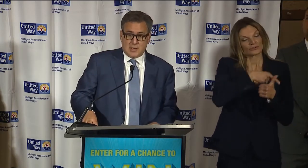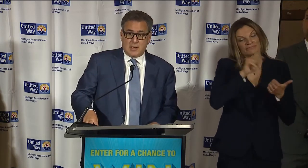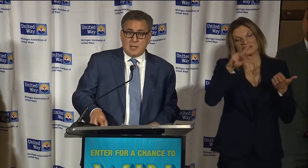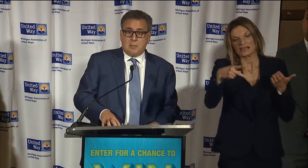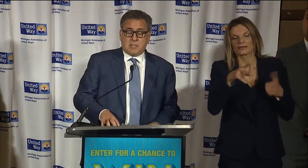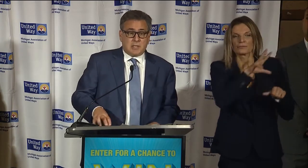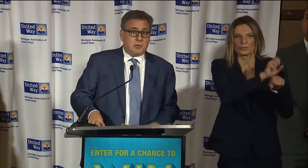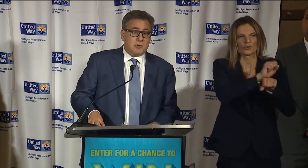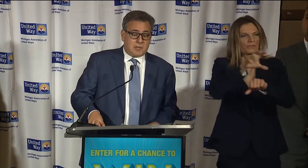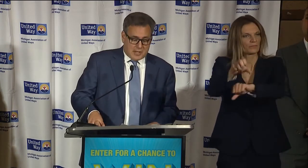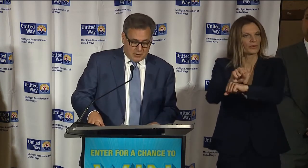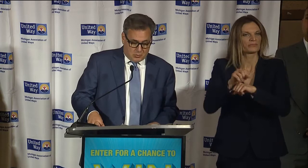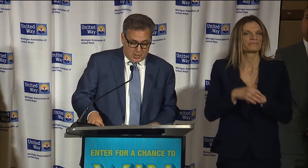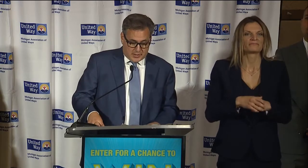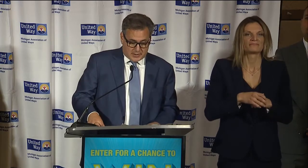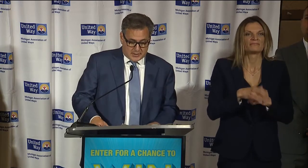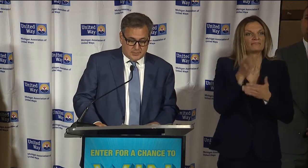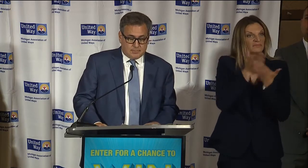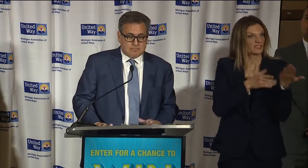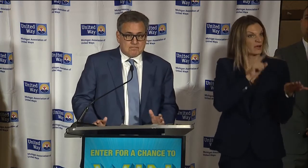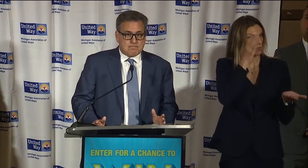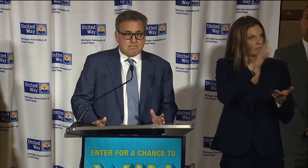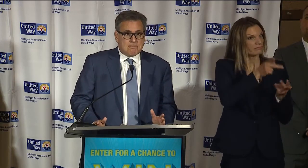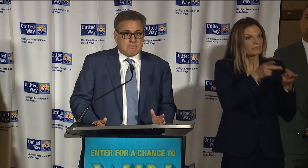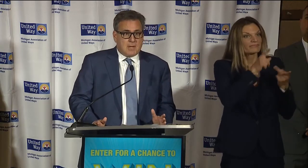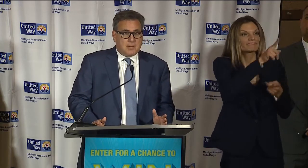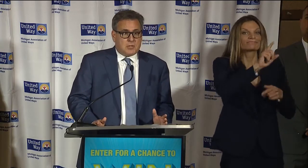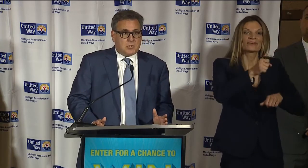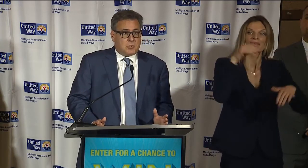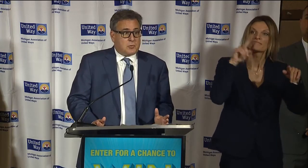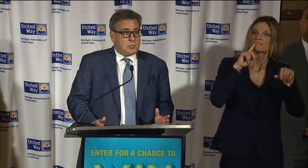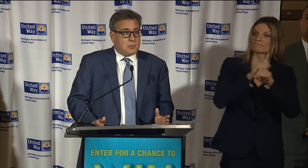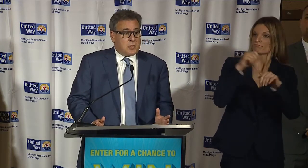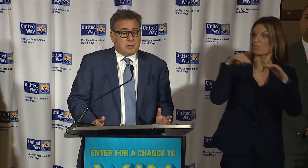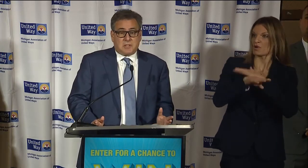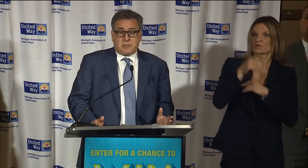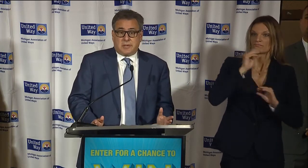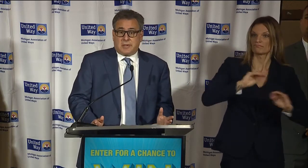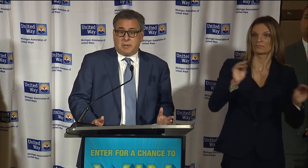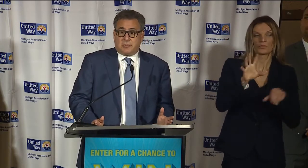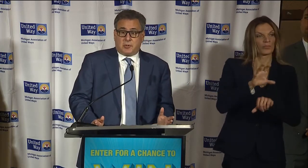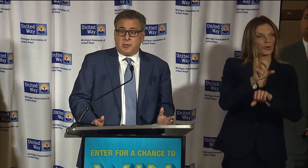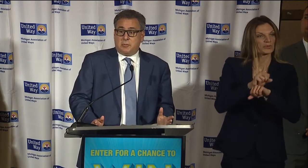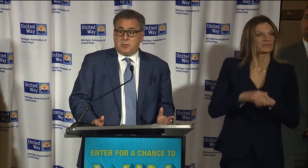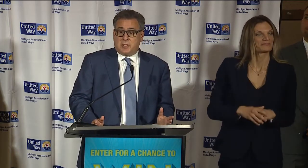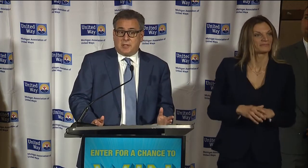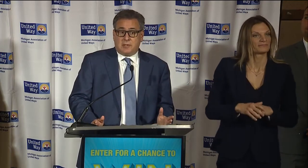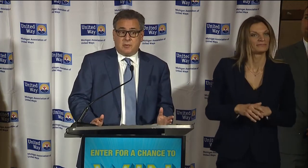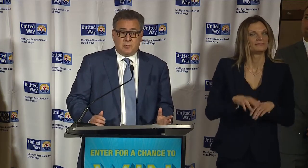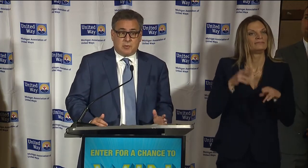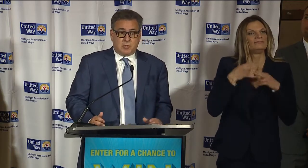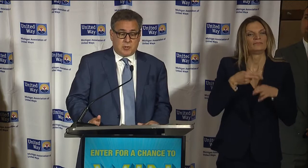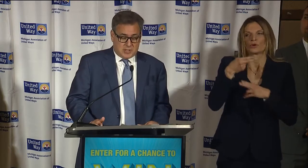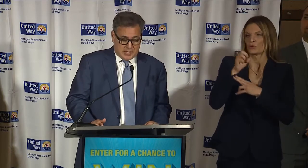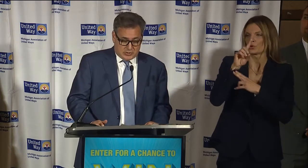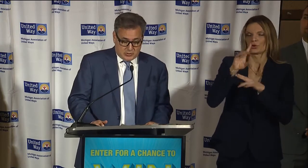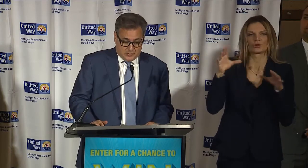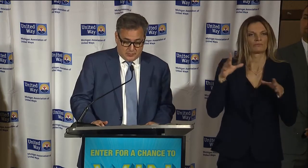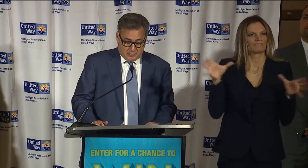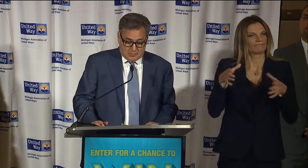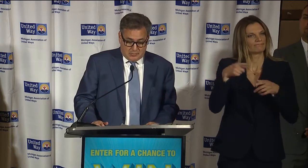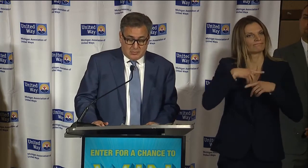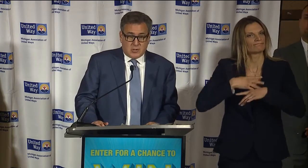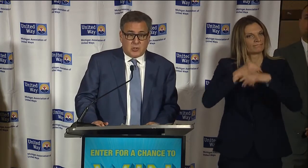time, but some are even allowing walk-ins. So one last thing about herd immunity, where we're trying to get